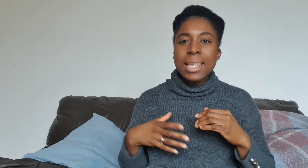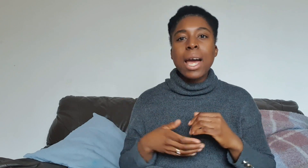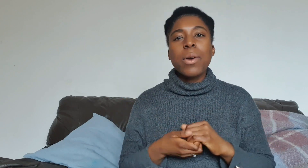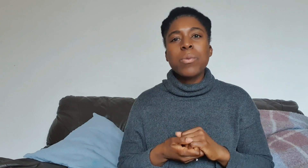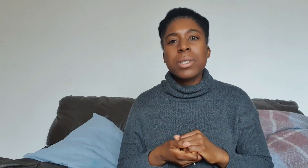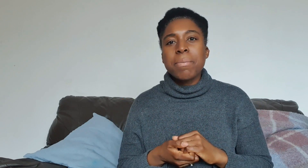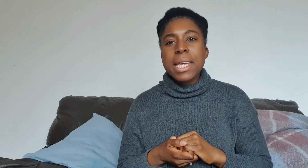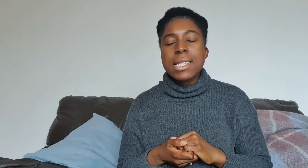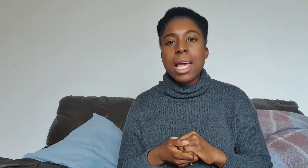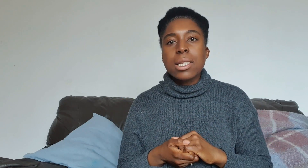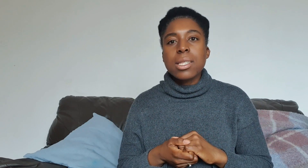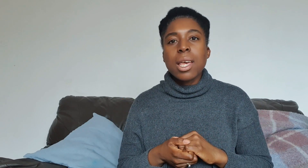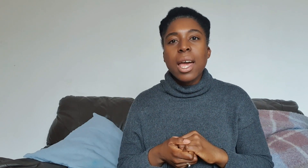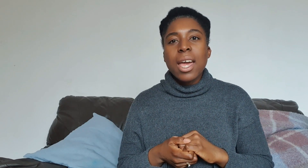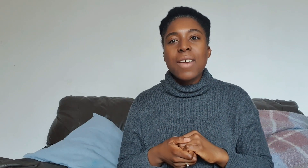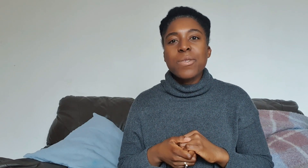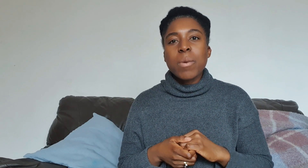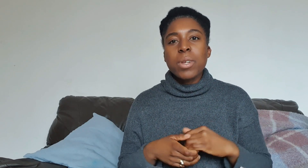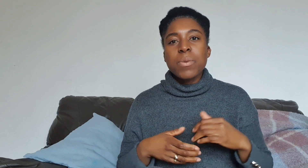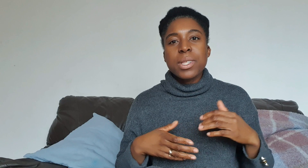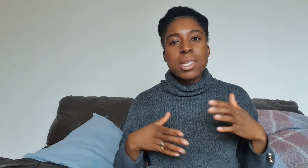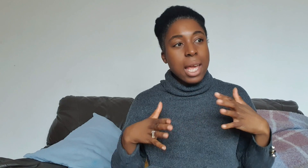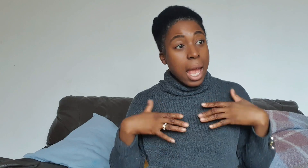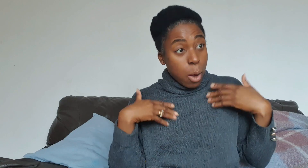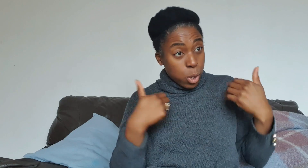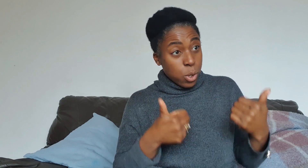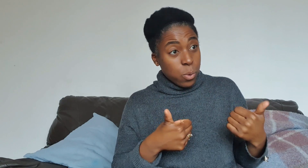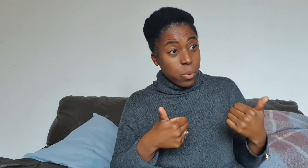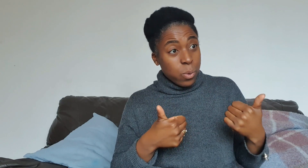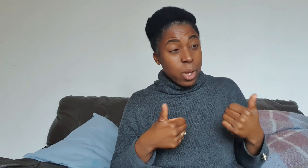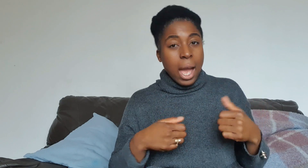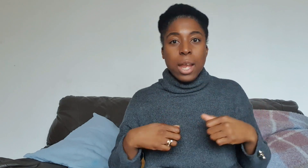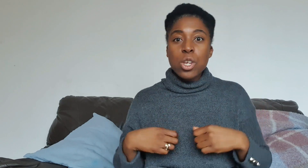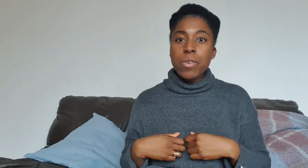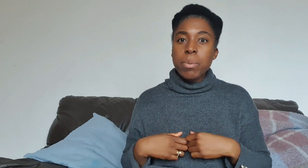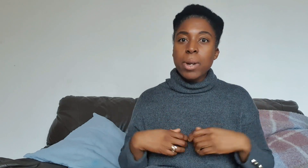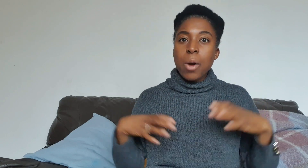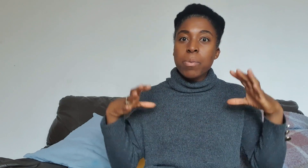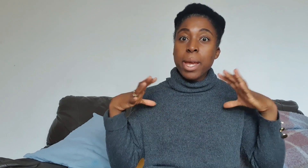Now, it wouldn't make sense if somebody was to say, and your reply would be,